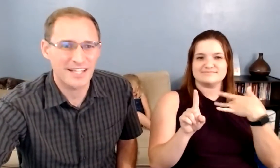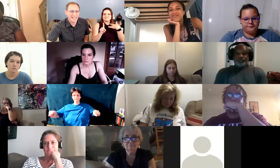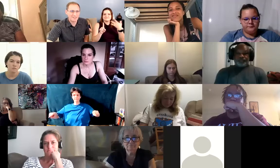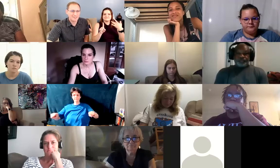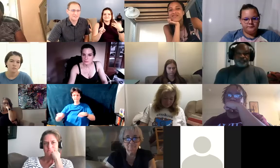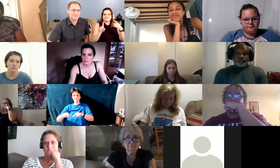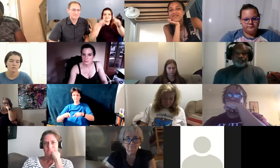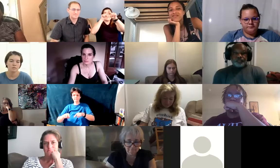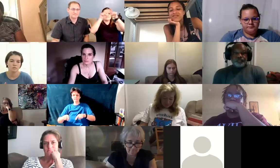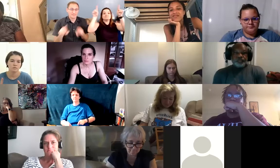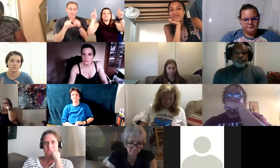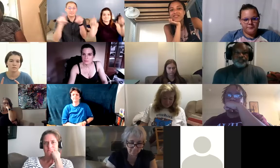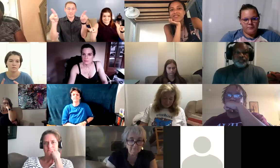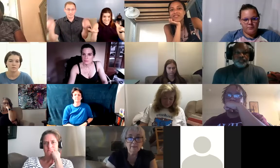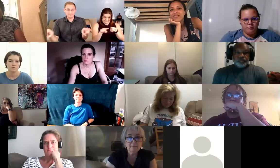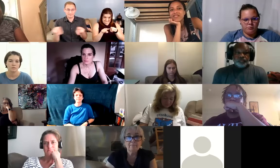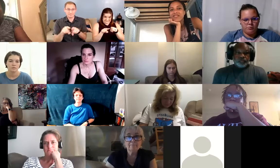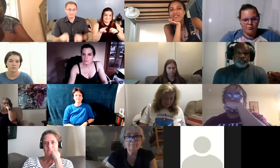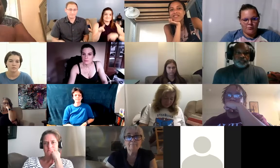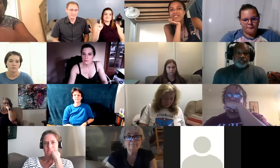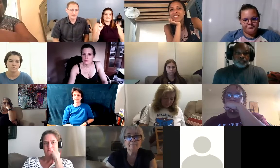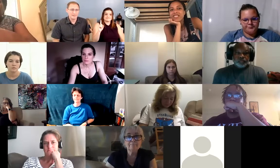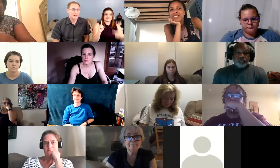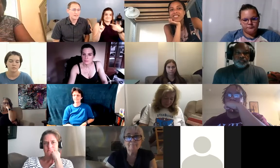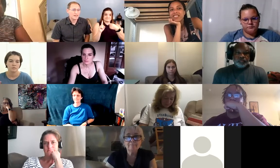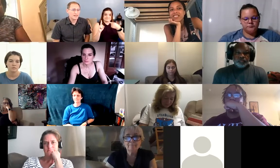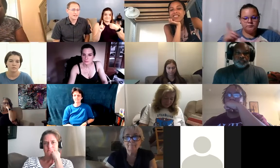and go into gallery view. Good.